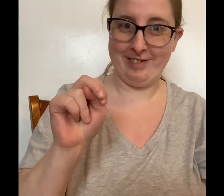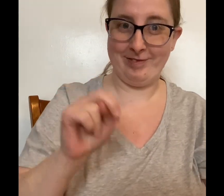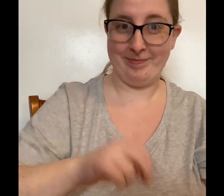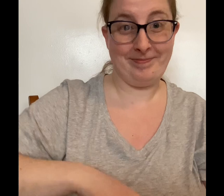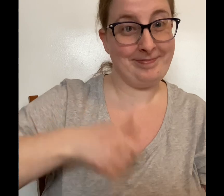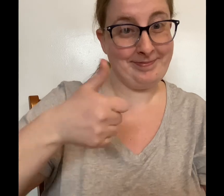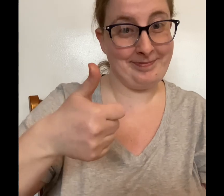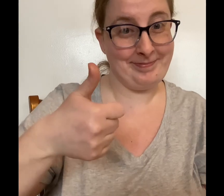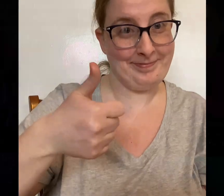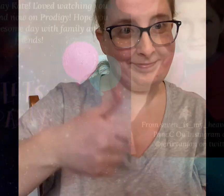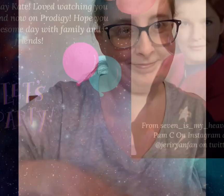Jen.